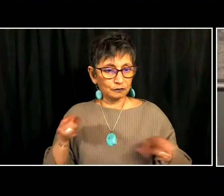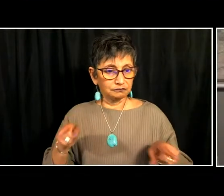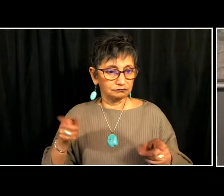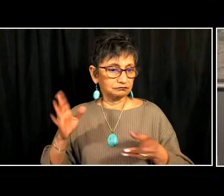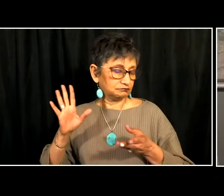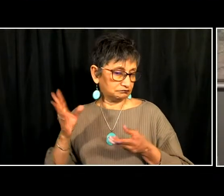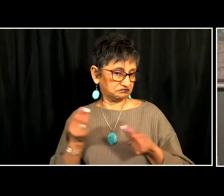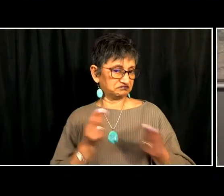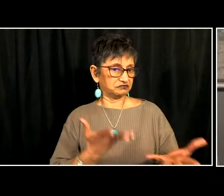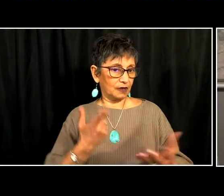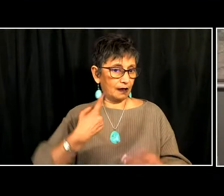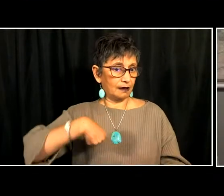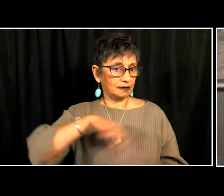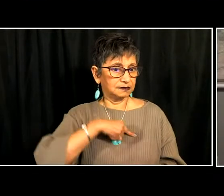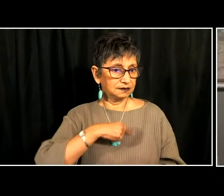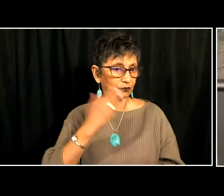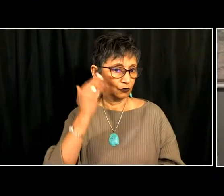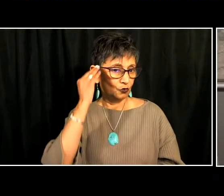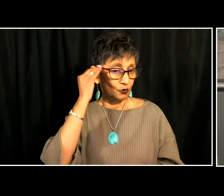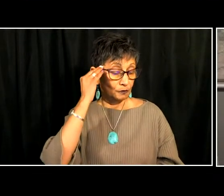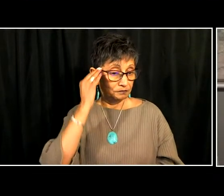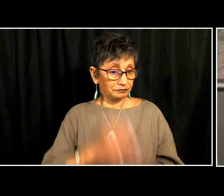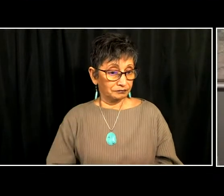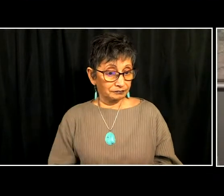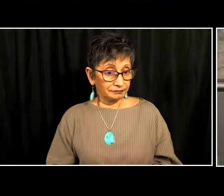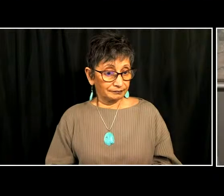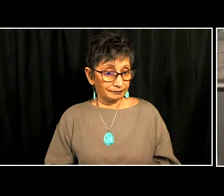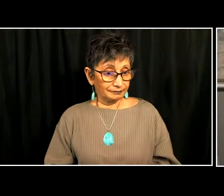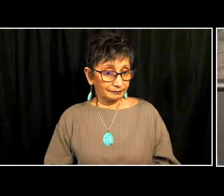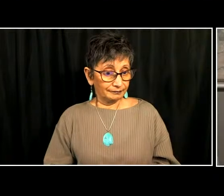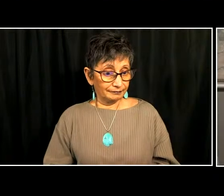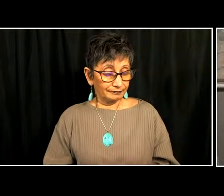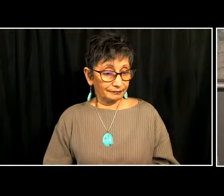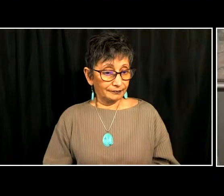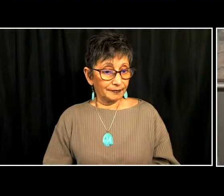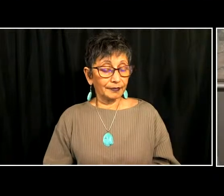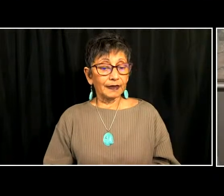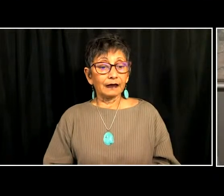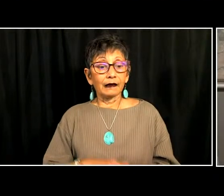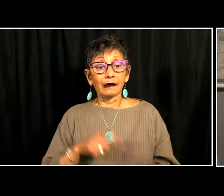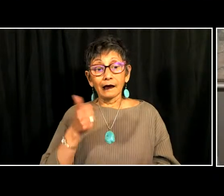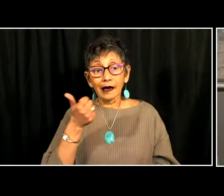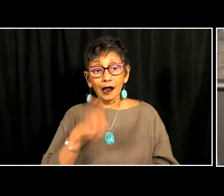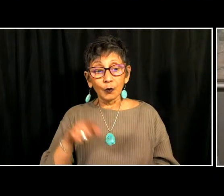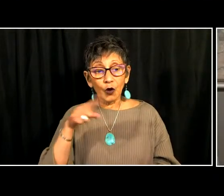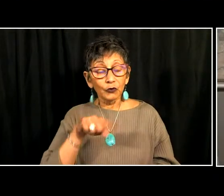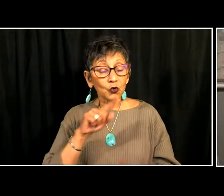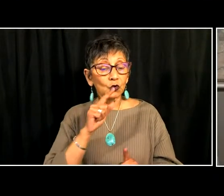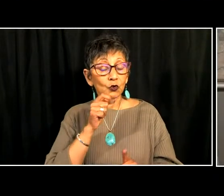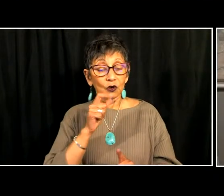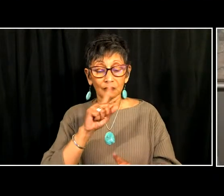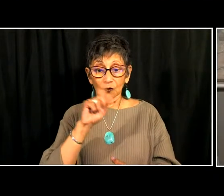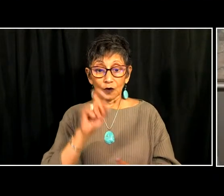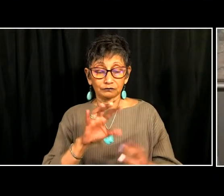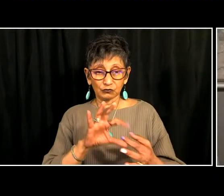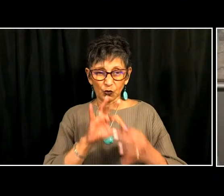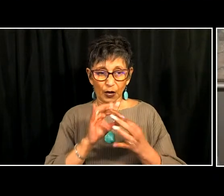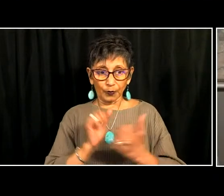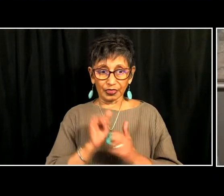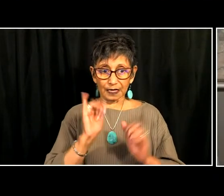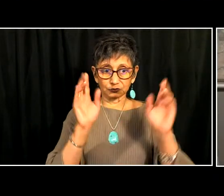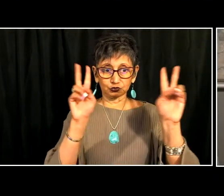also let the moderators know in the YouTube or Facebook rooms, and they will let us know that you would like to make a comment.